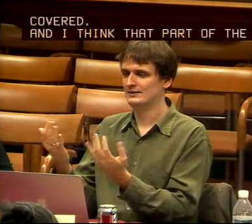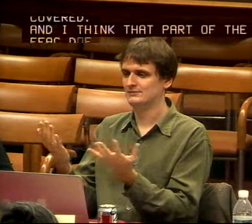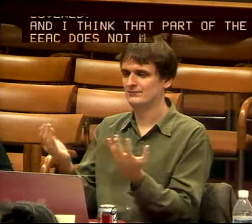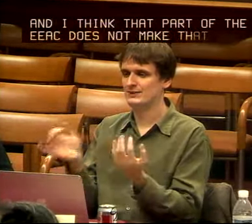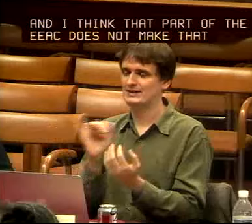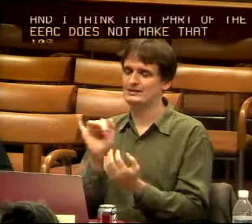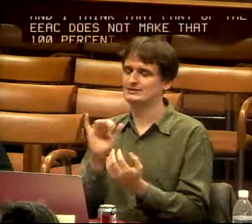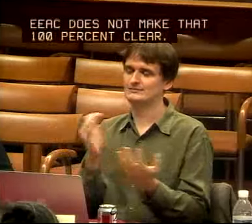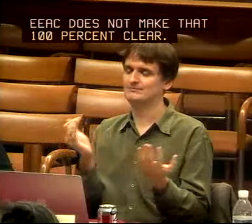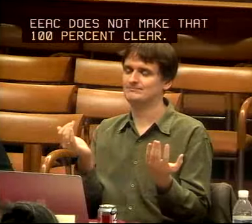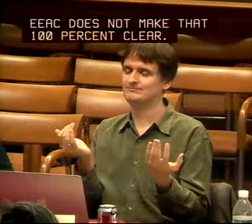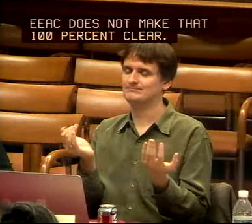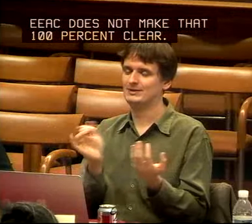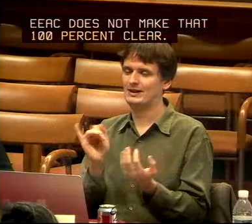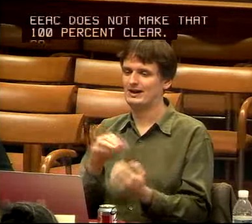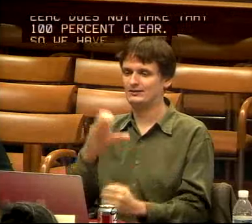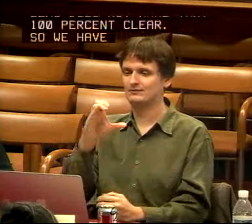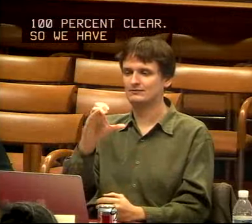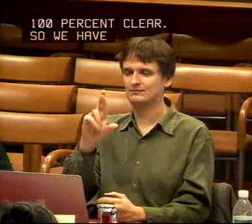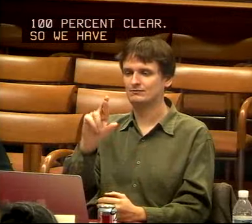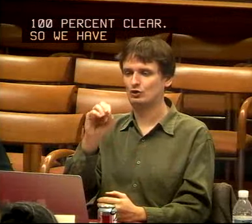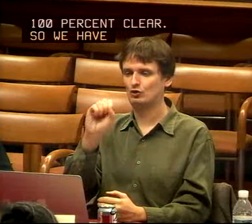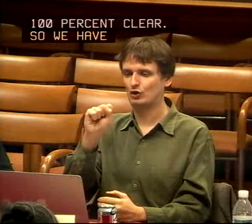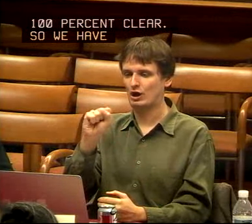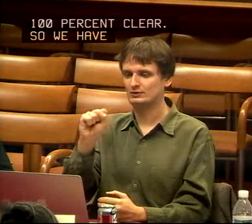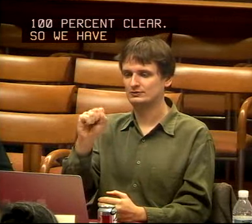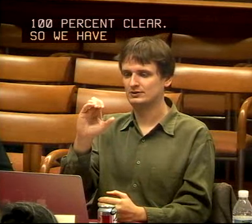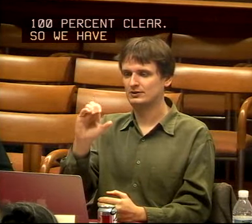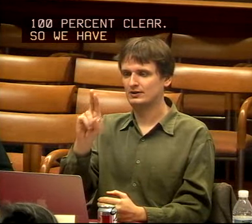2 subcommittees of policy and technology,